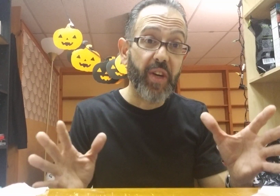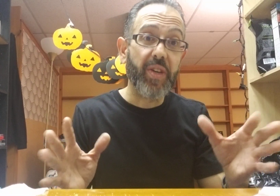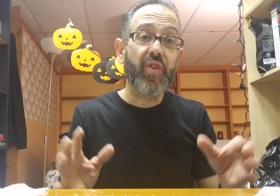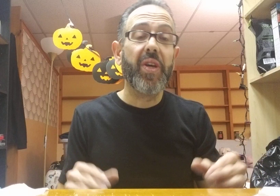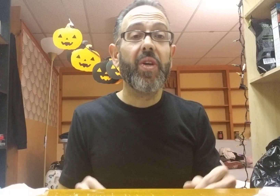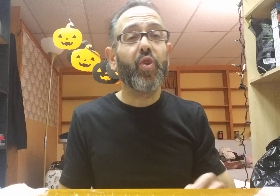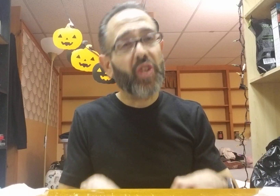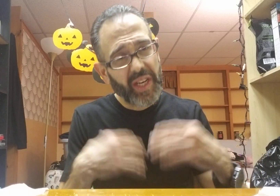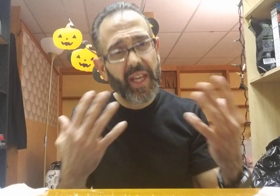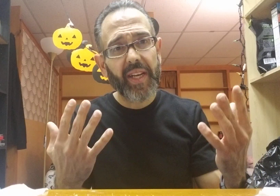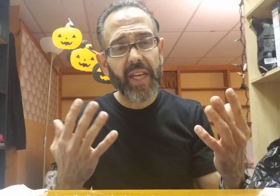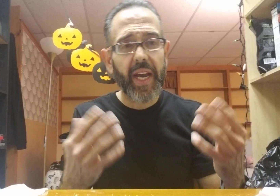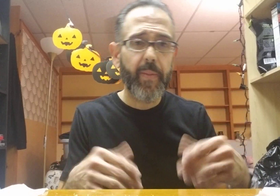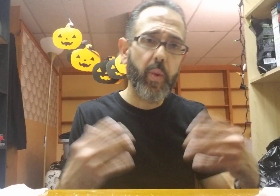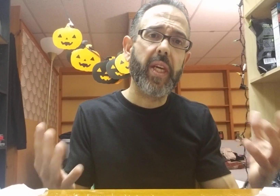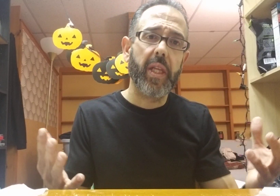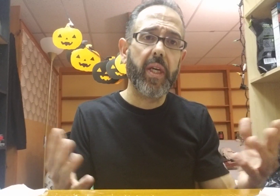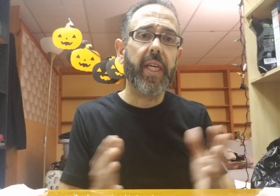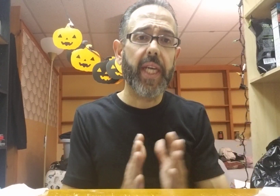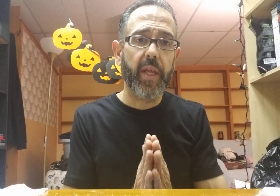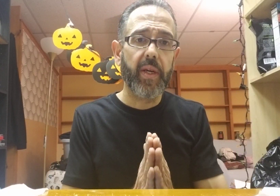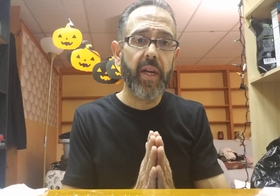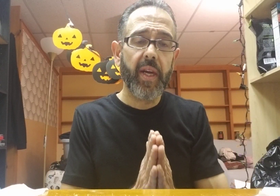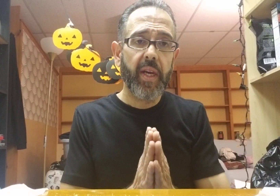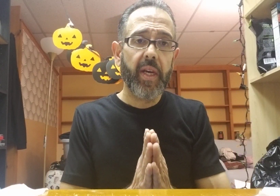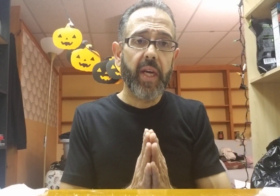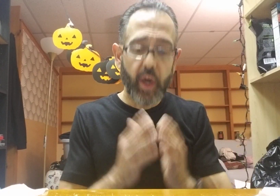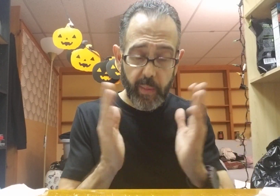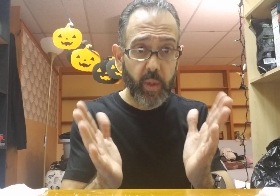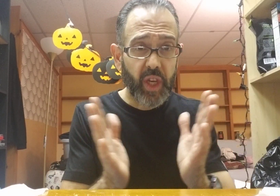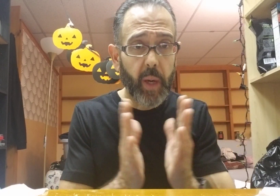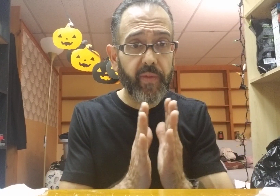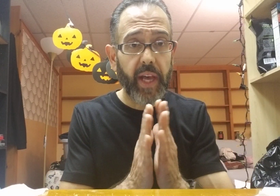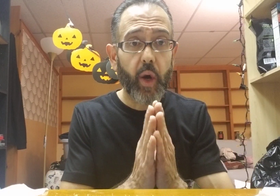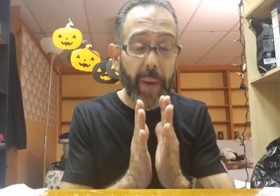years. So it's gonna take time, but we can learn together. I hope it was helpful. I hope I didn't